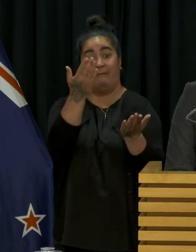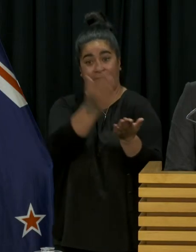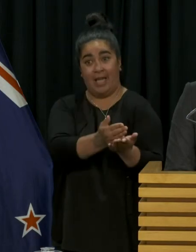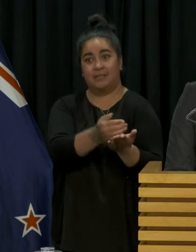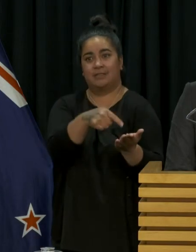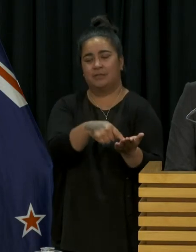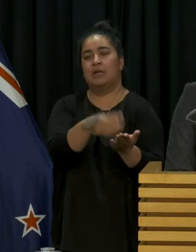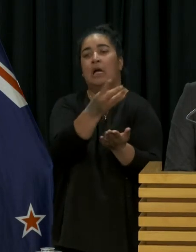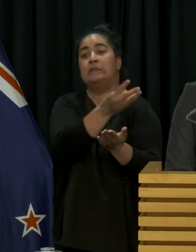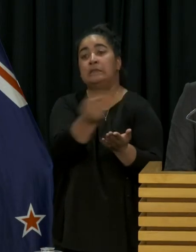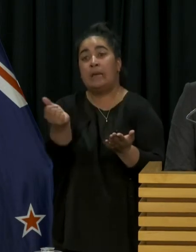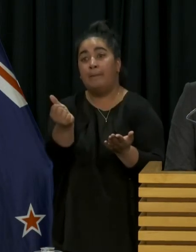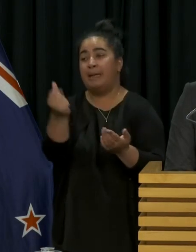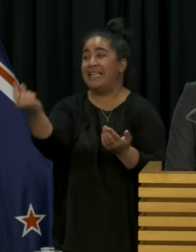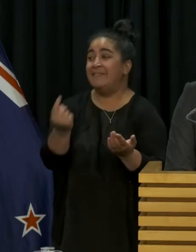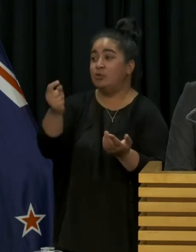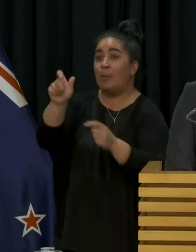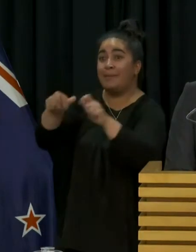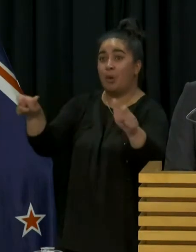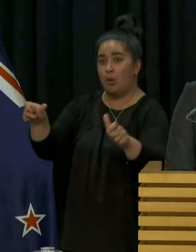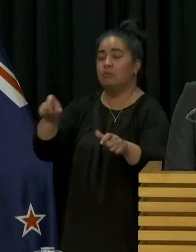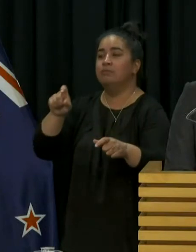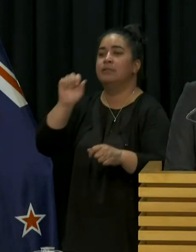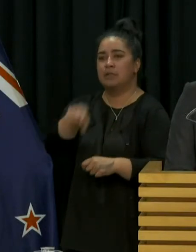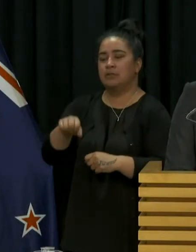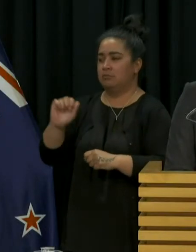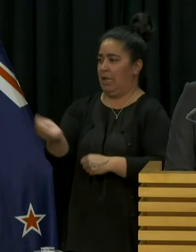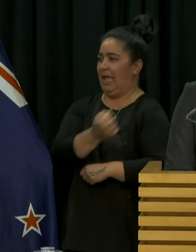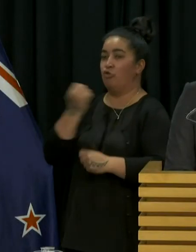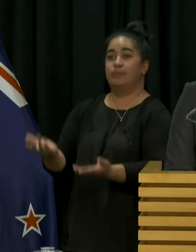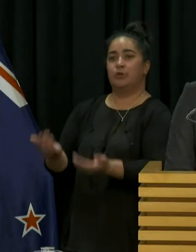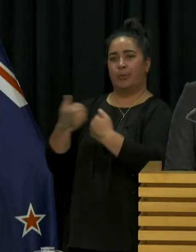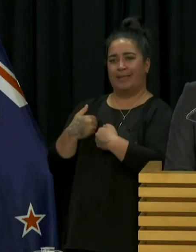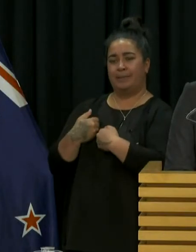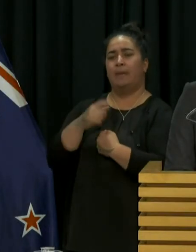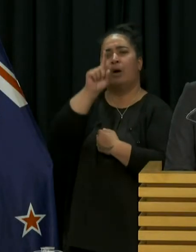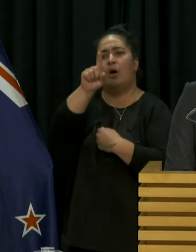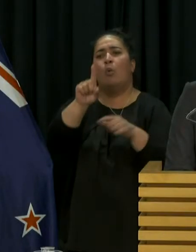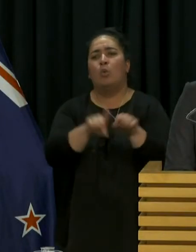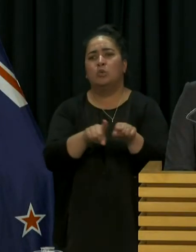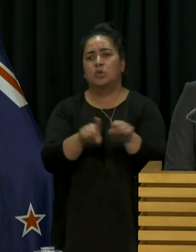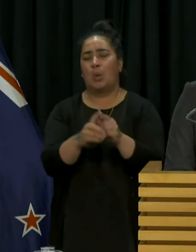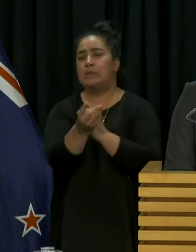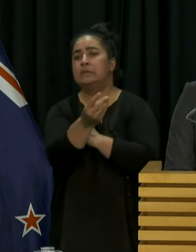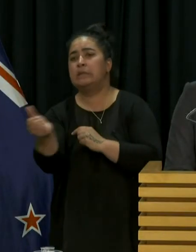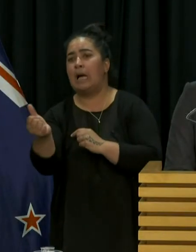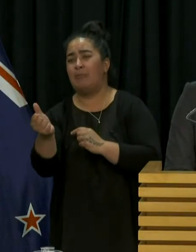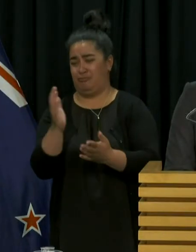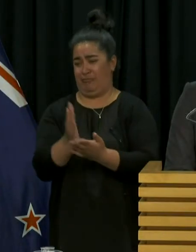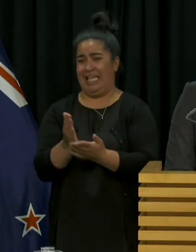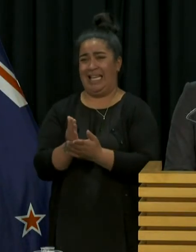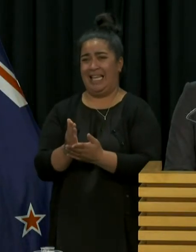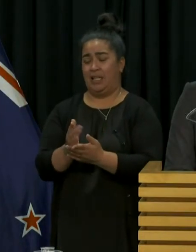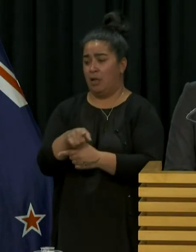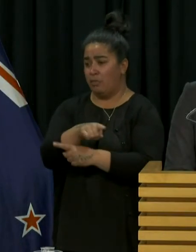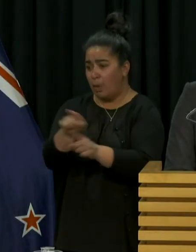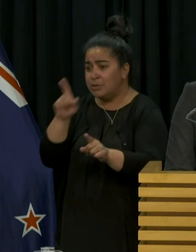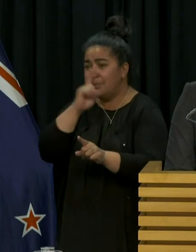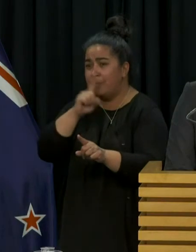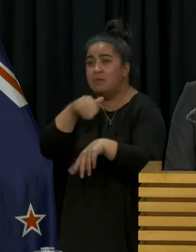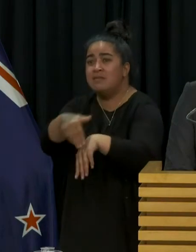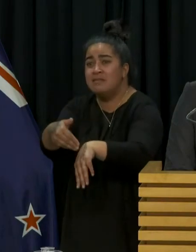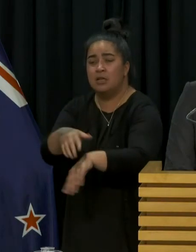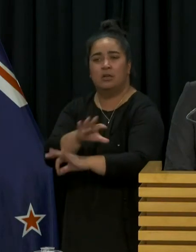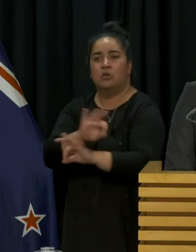actually are our problem. But there are equally a number of cases that, for all intents and purposes, these are not Kiwis, they are